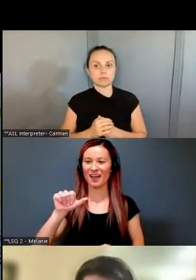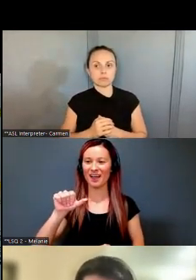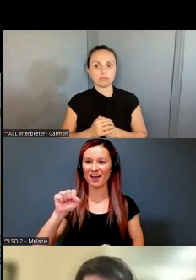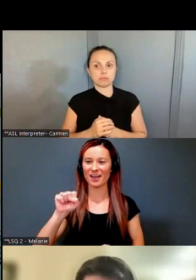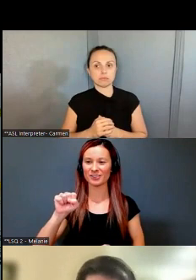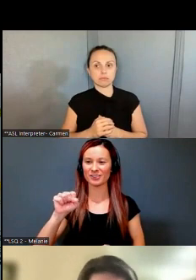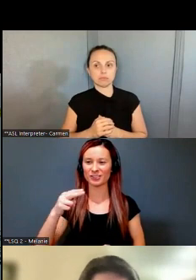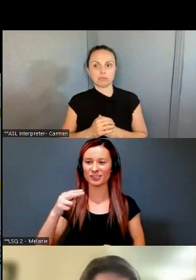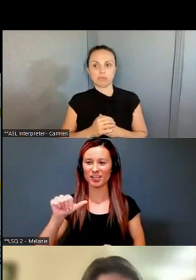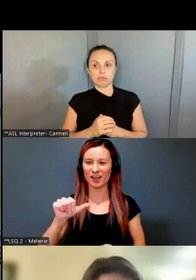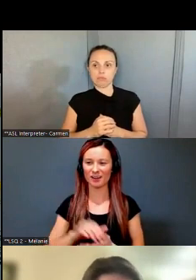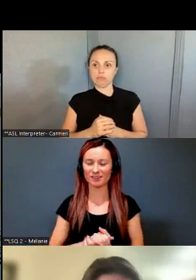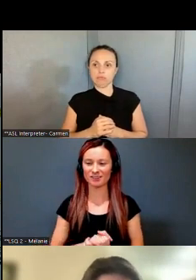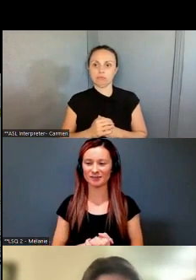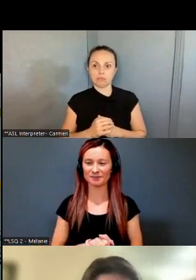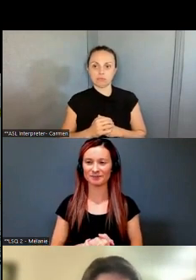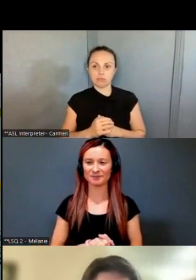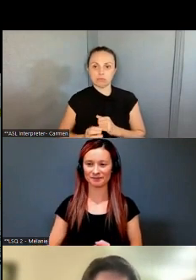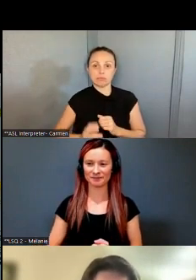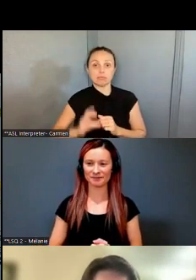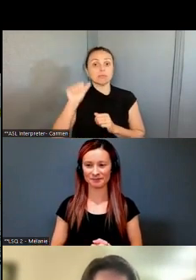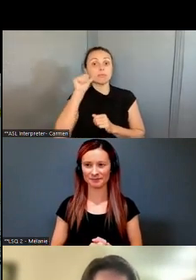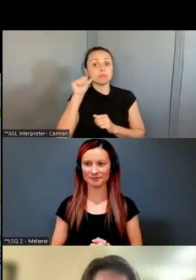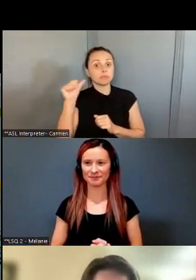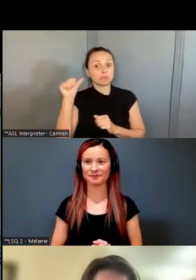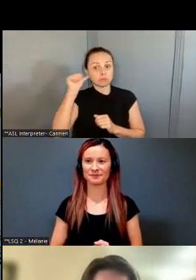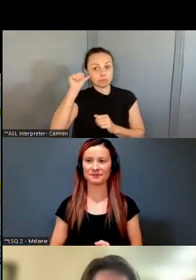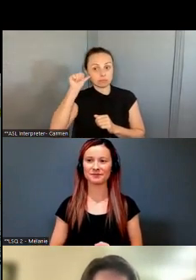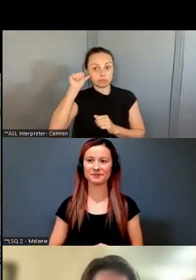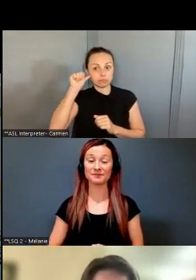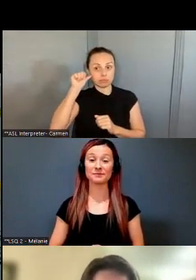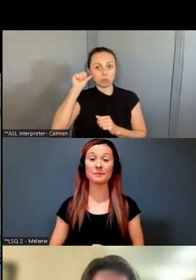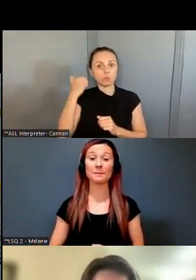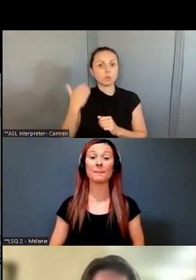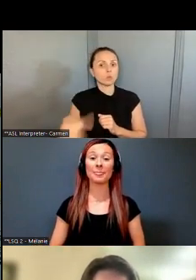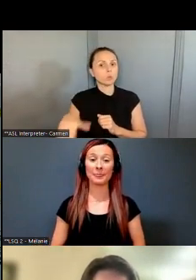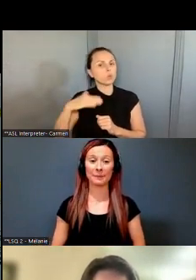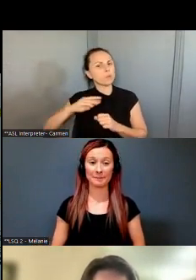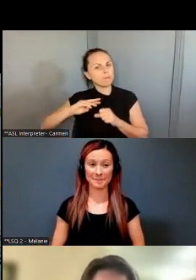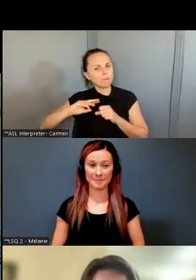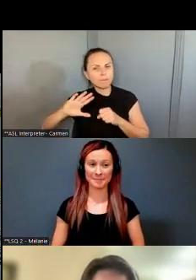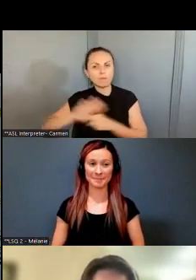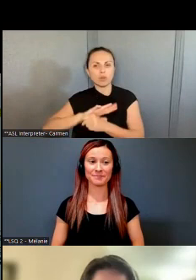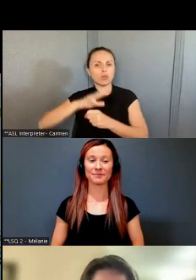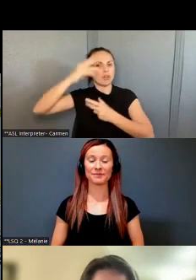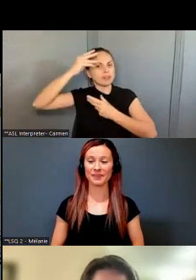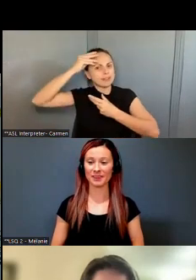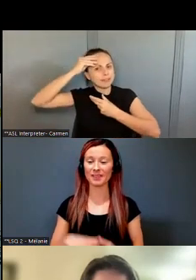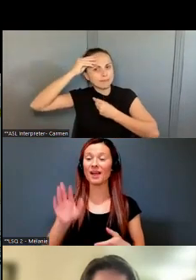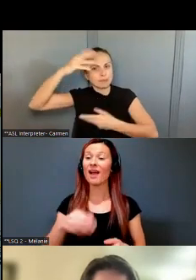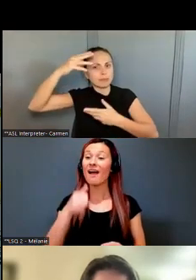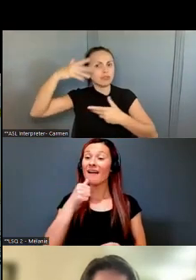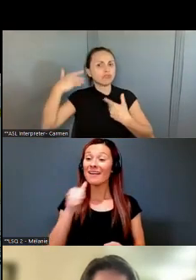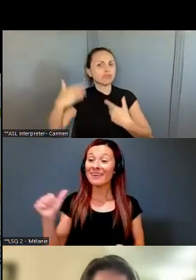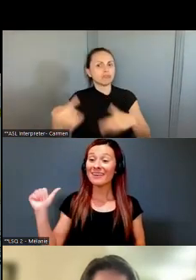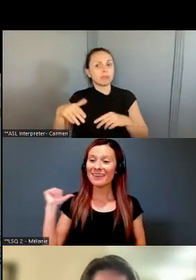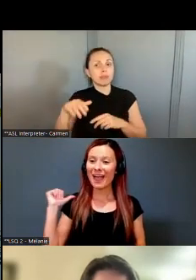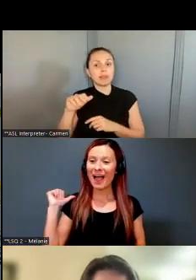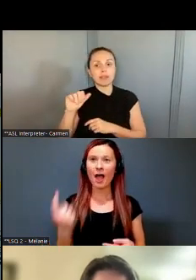Let's see. Yesterday was really full, wholehearted.